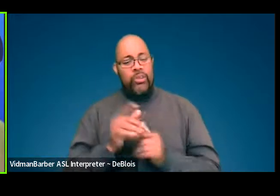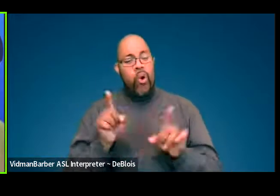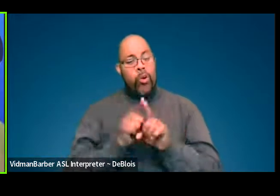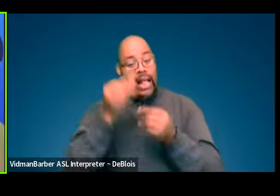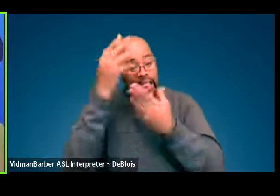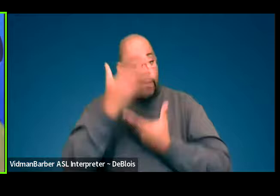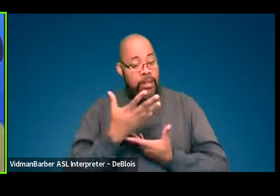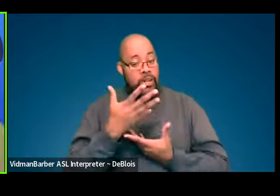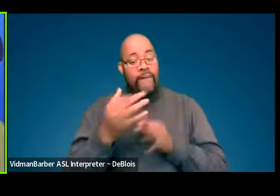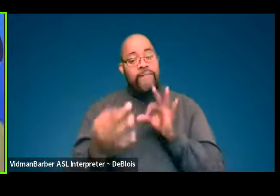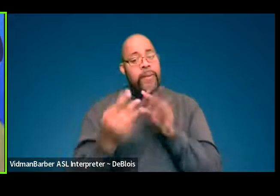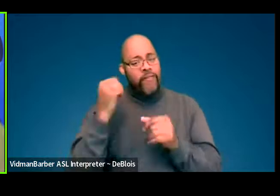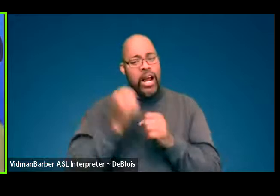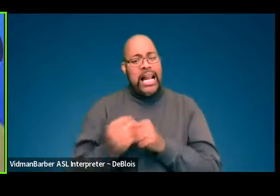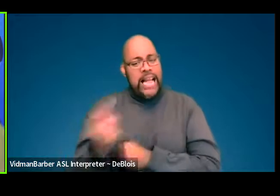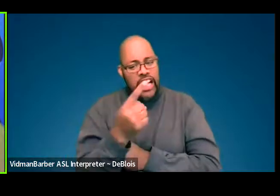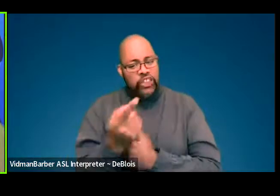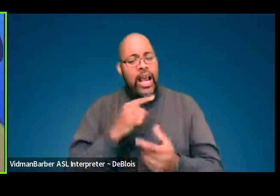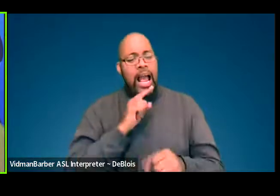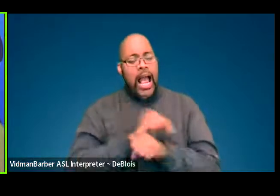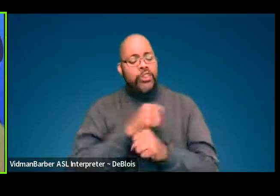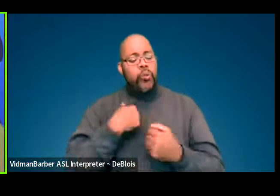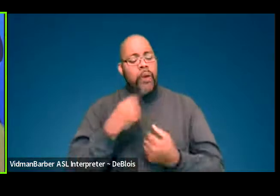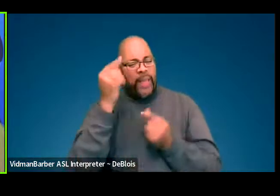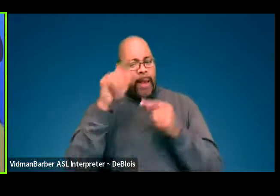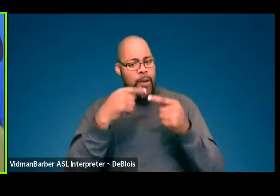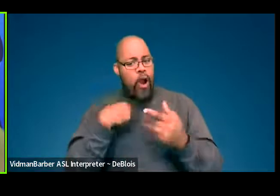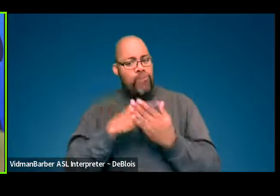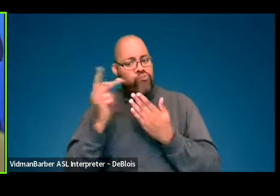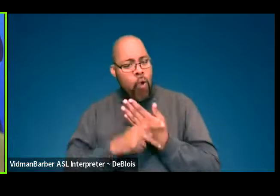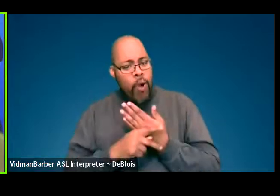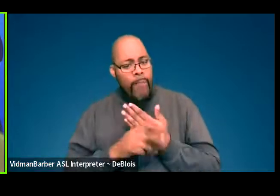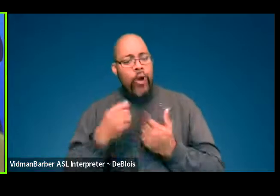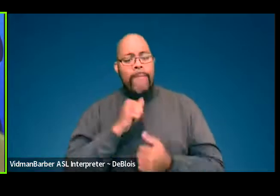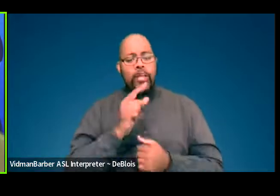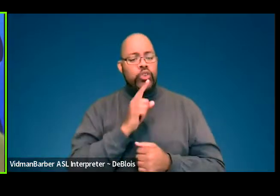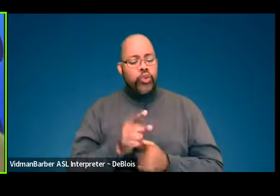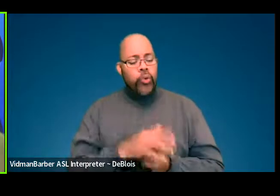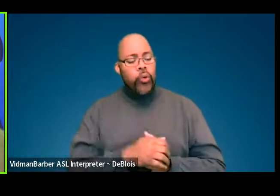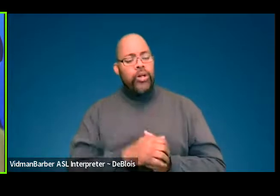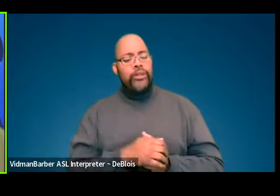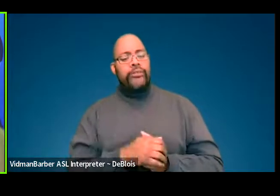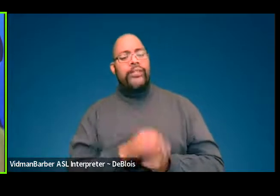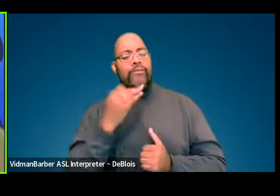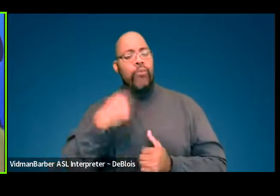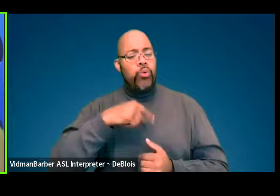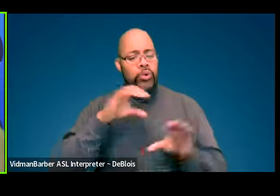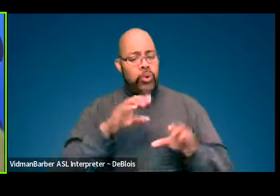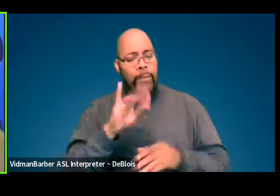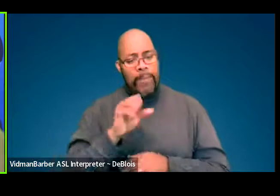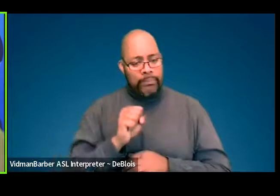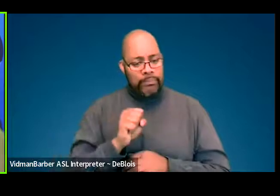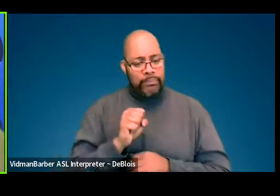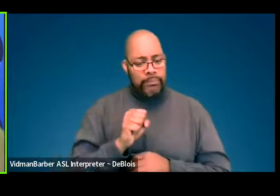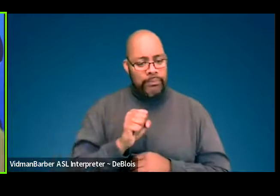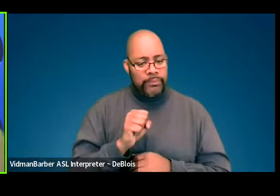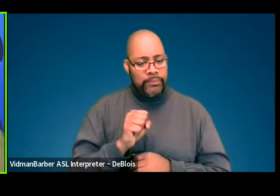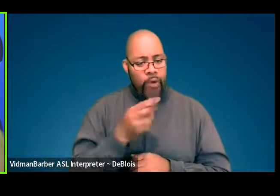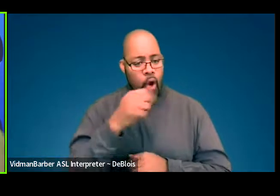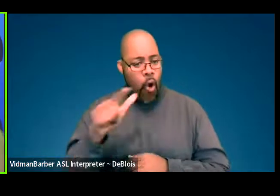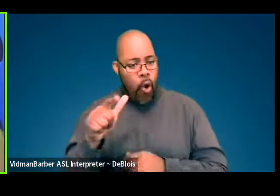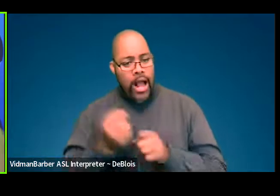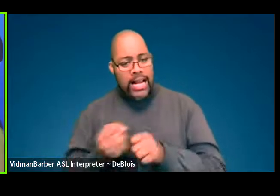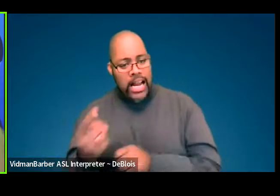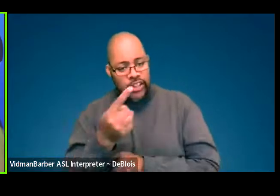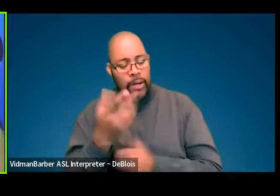let me know feedback for next year. We're actually, rethinking our programming. So I'm not sure if we'll do BIMS Hall